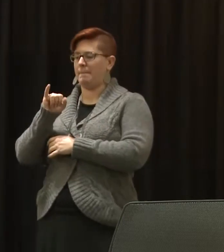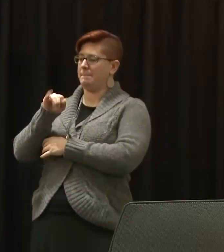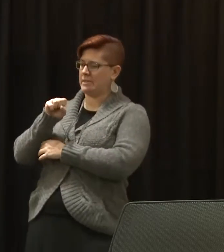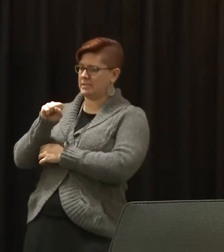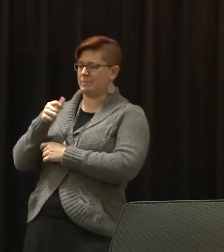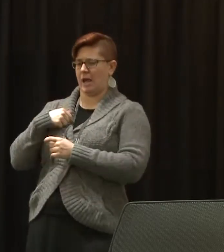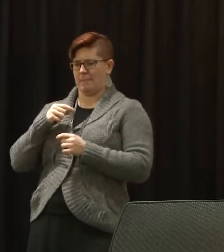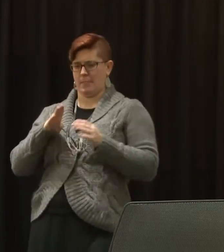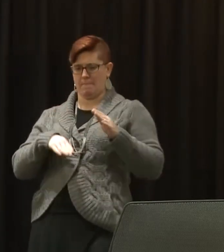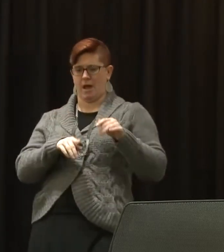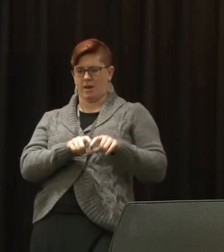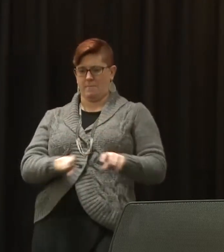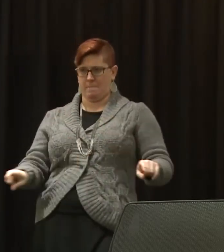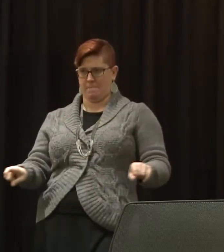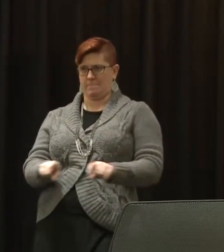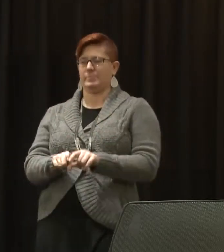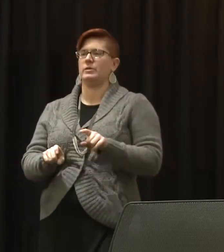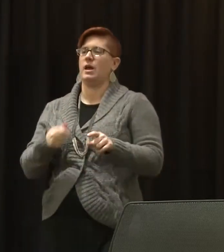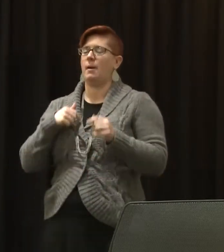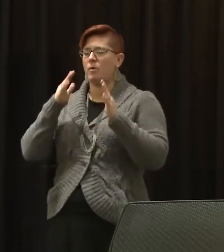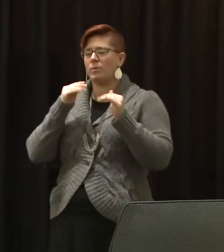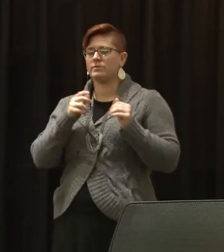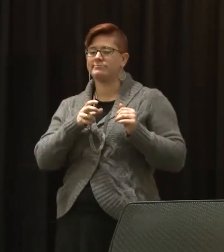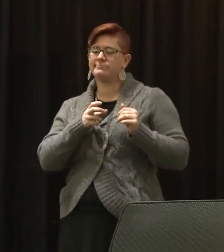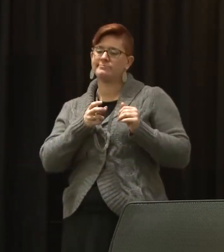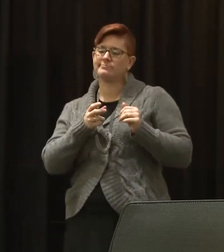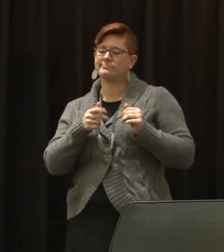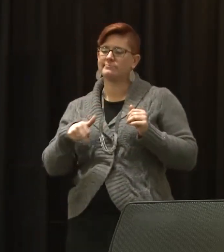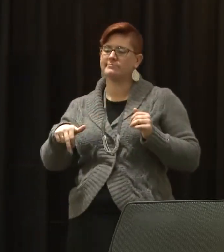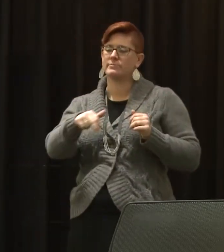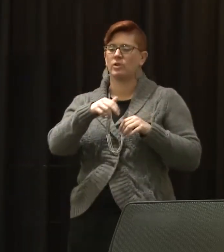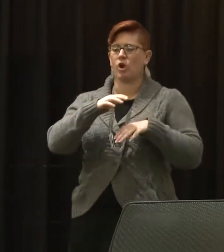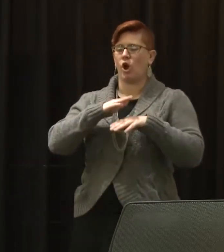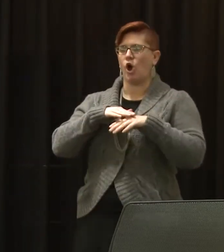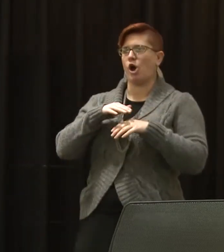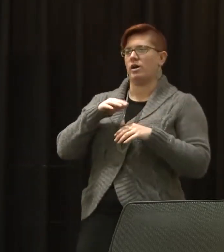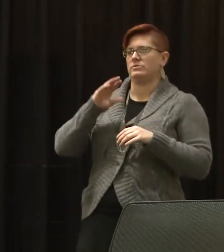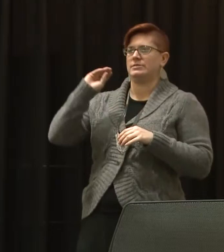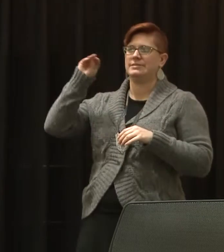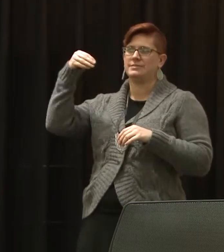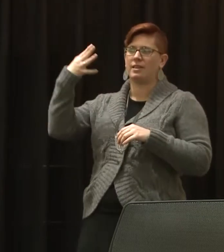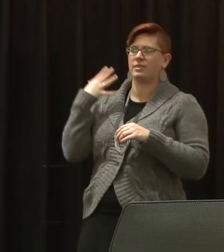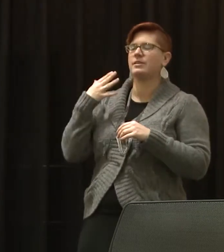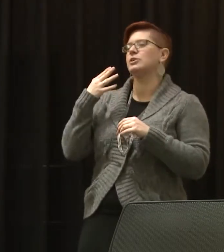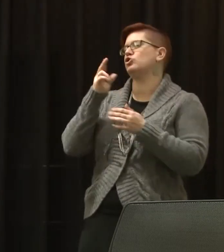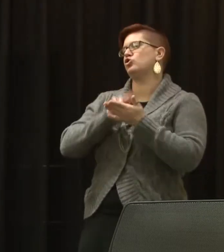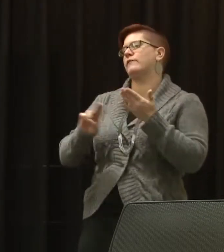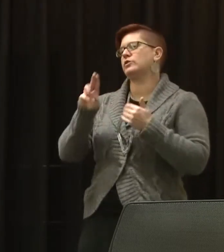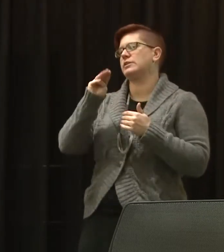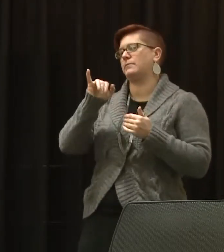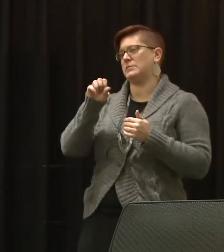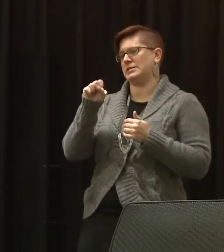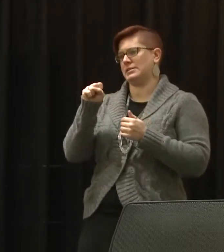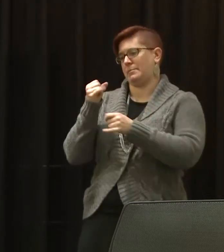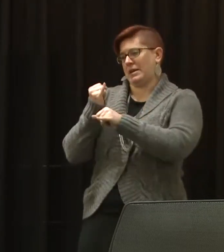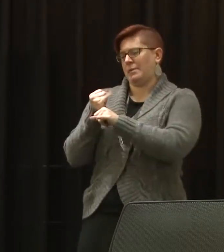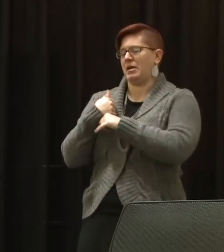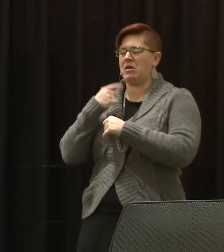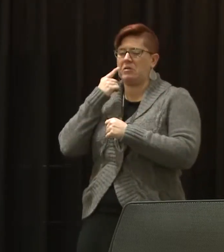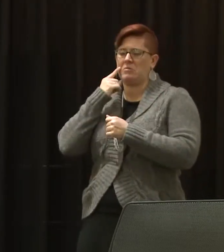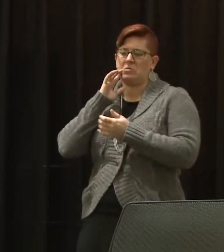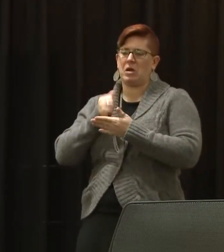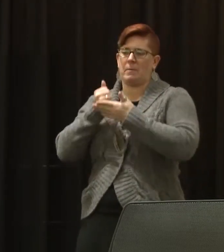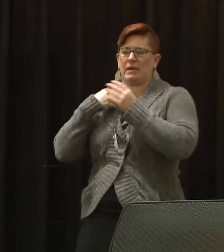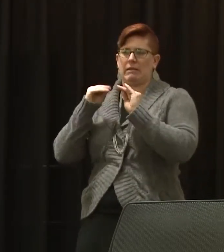Beaker's base. I'm hoping a stroll across the sunlit University of Mississippi campus will clear my head of such thoughts. I approach